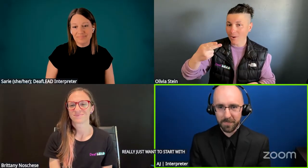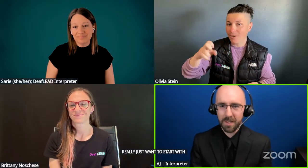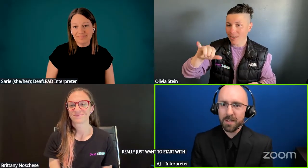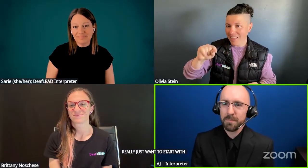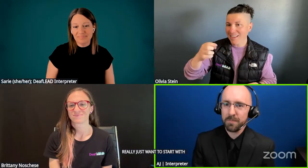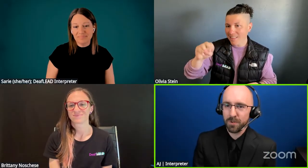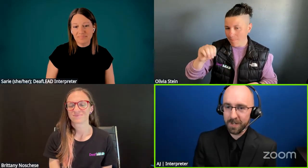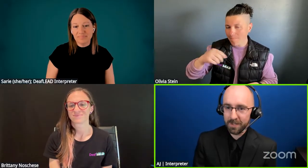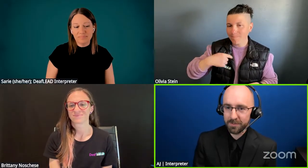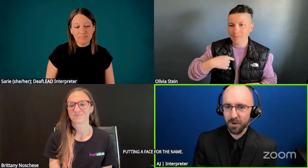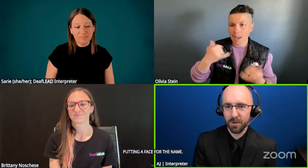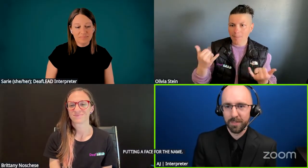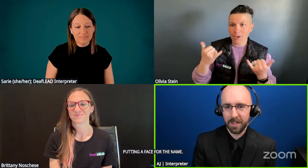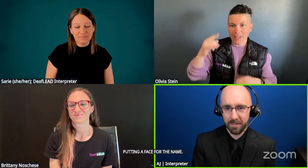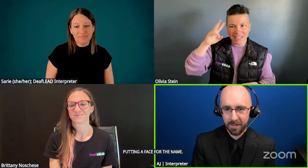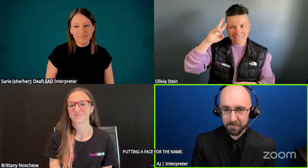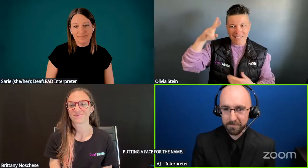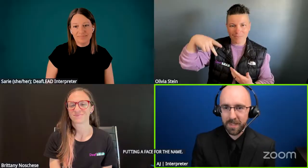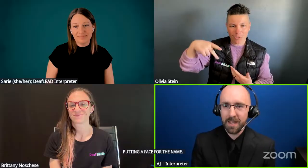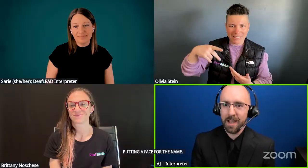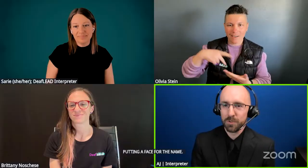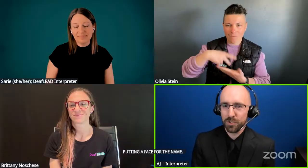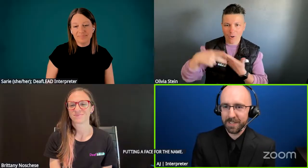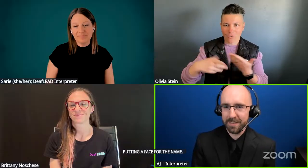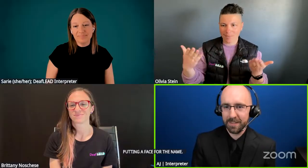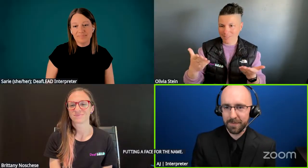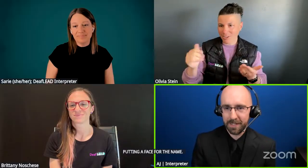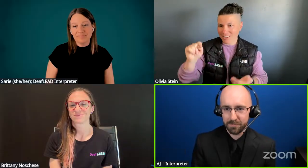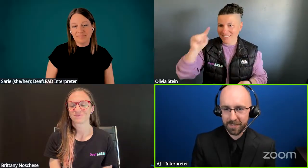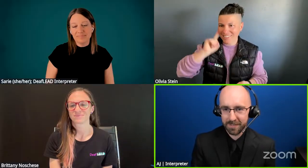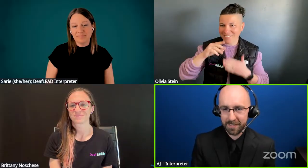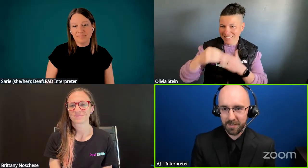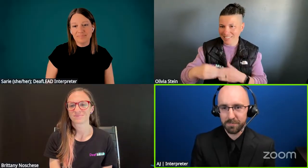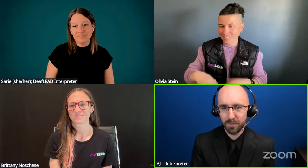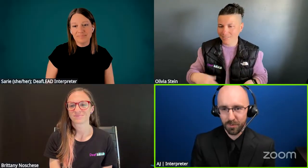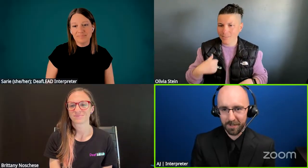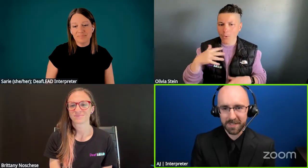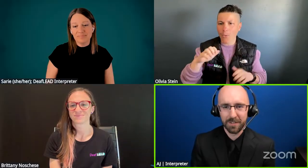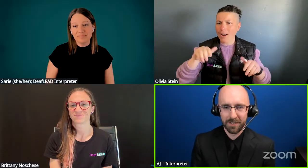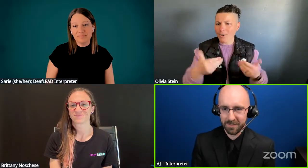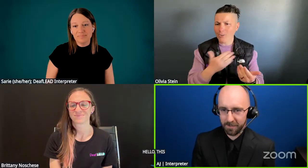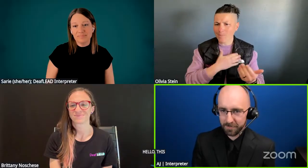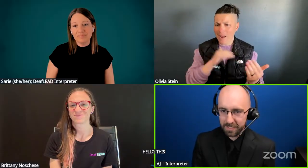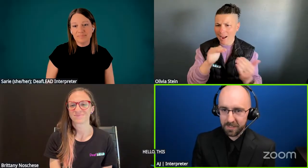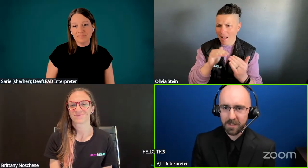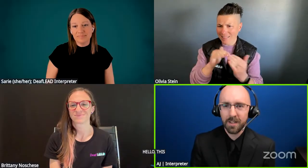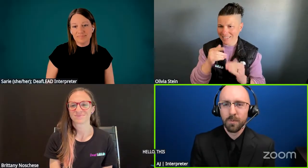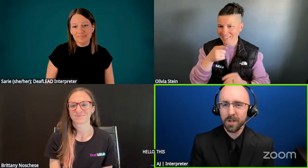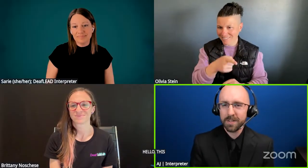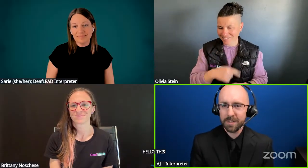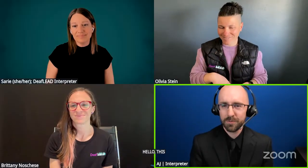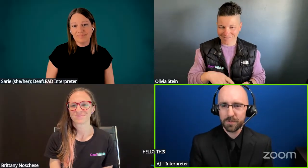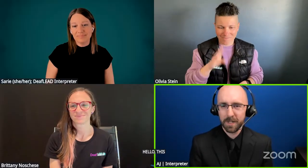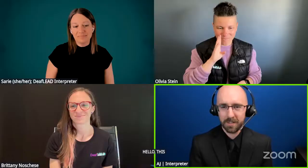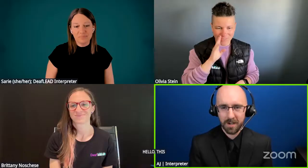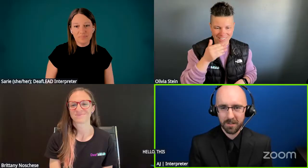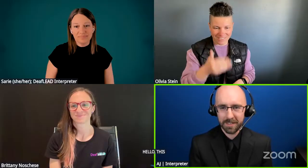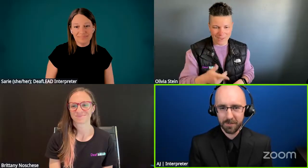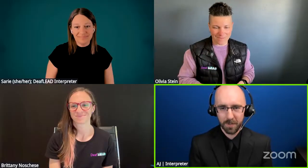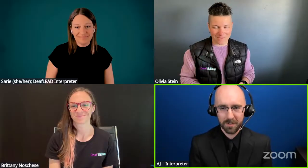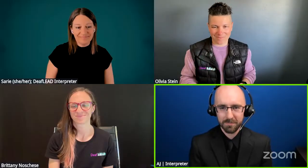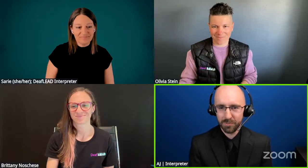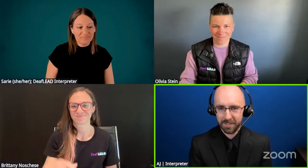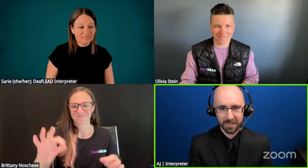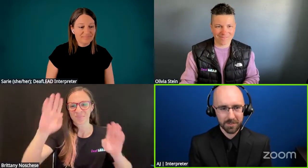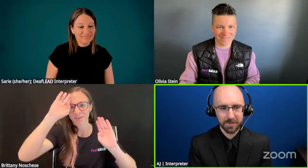name. My pronouns are they, them. I'm currently the Vice President of Programs here at DEAFLEAD. Wanted to introduce my colleague